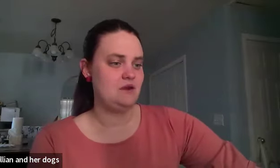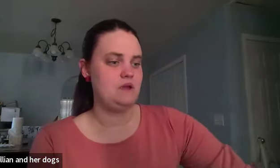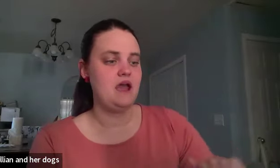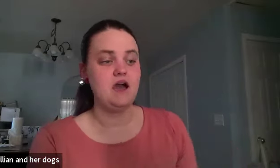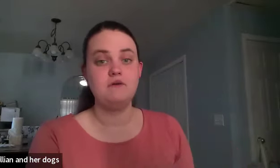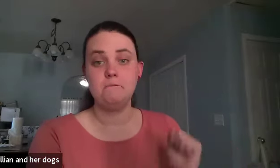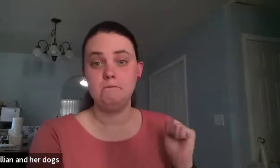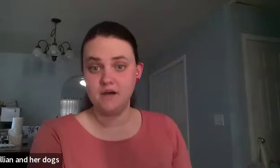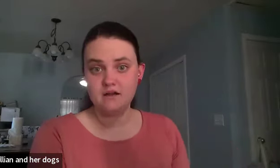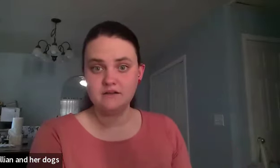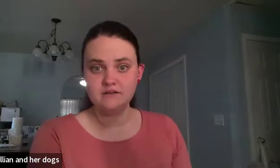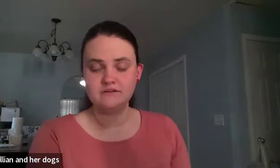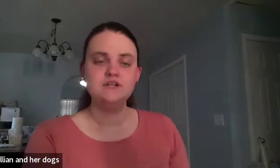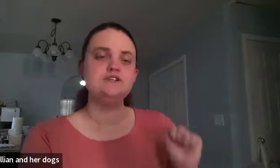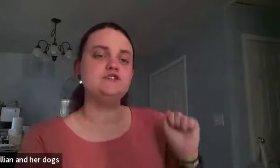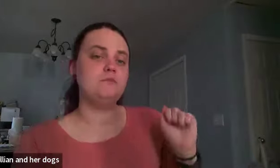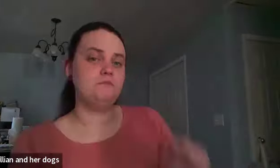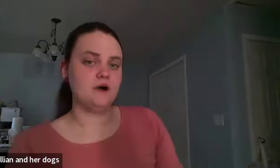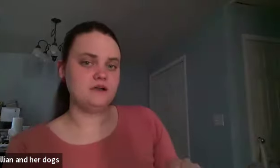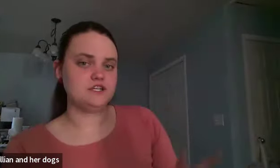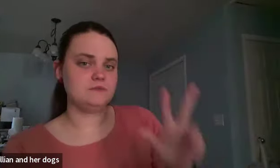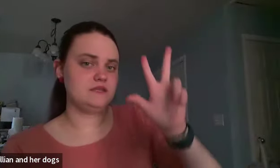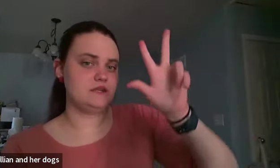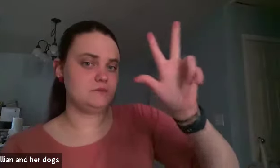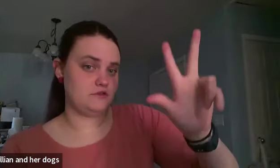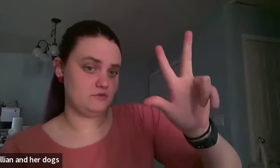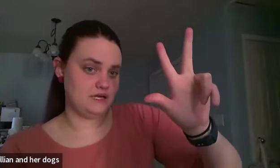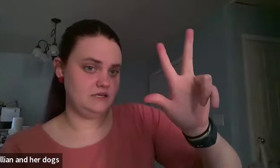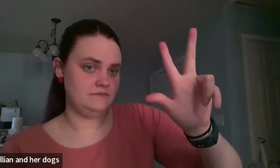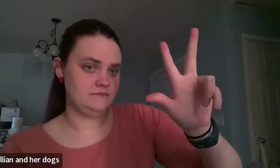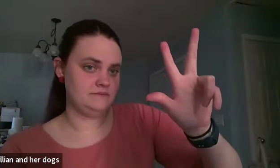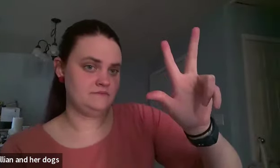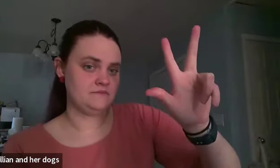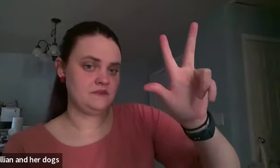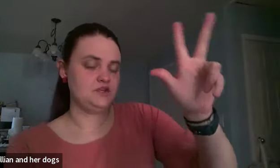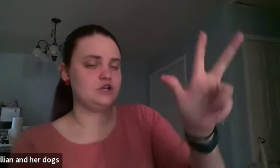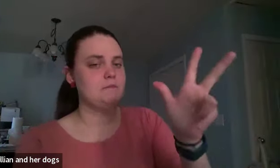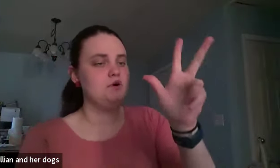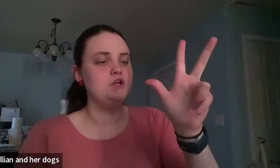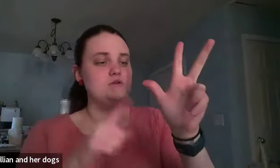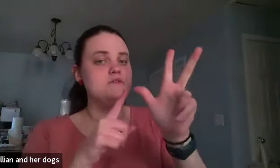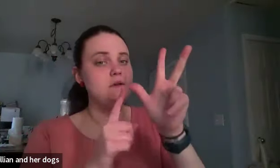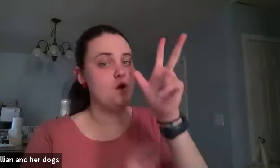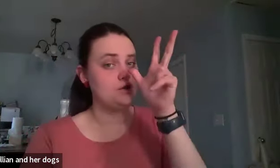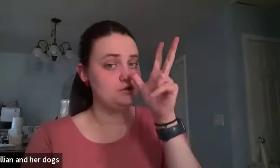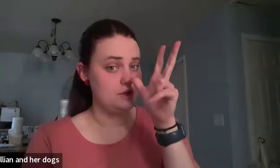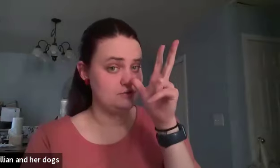Then we have bug. So bug is gonna be the number 3. You're gonna put your thumb on your